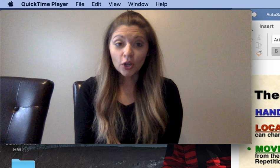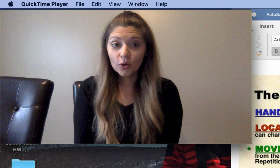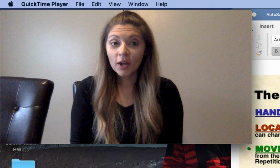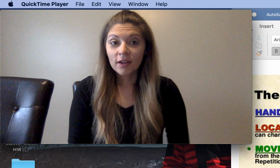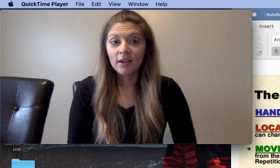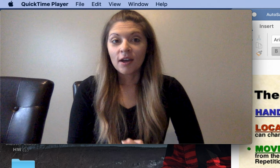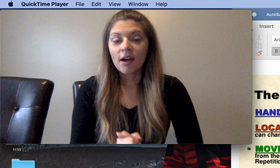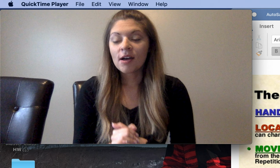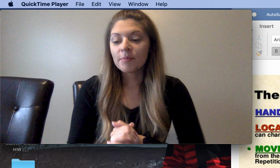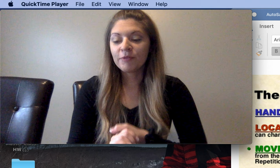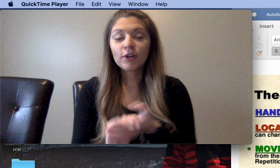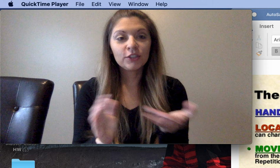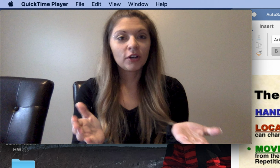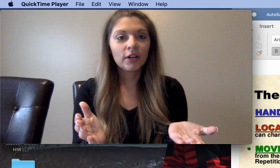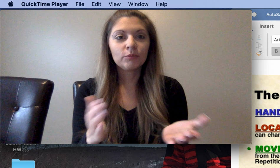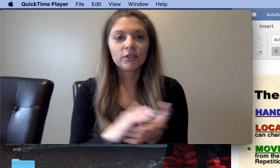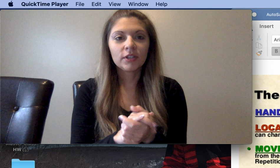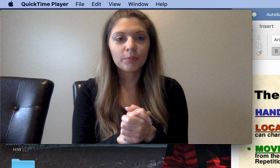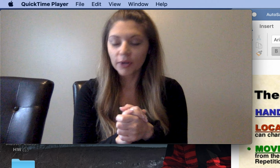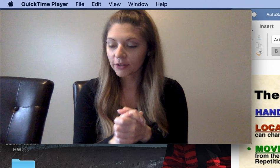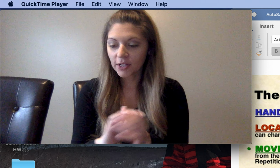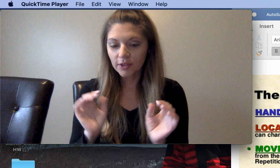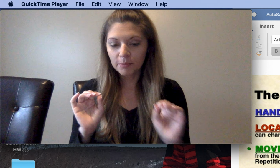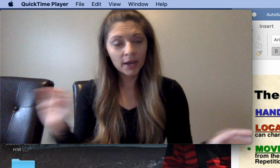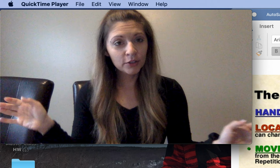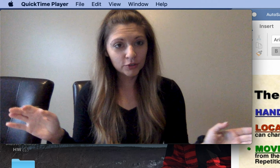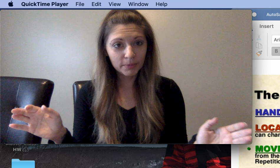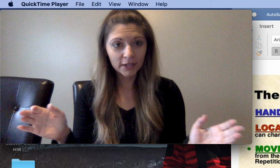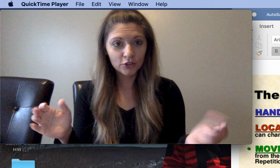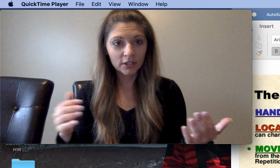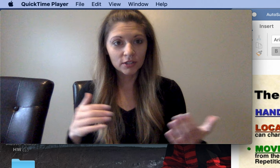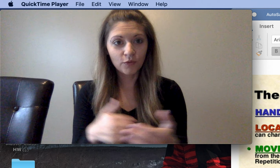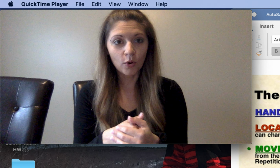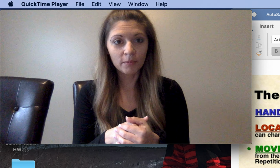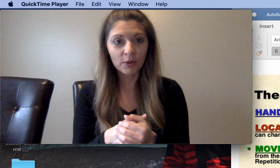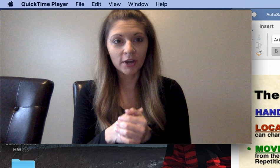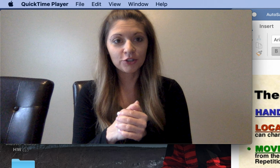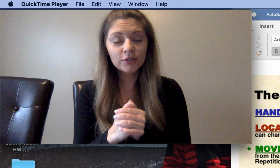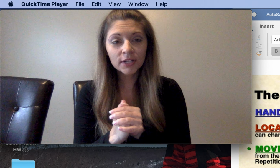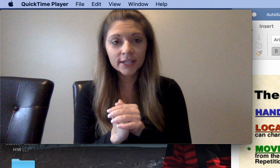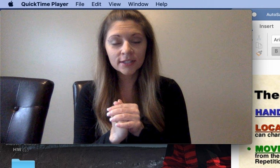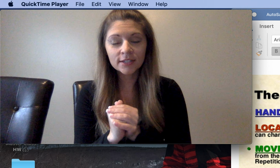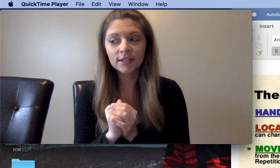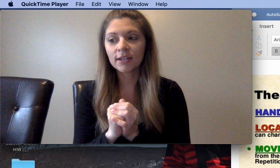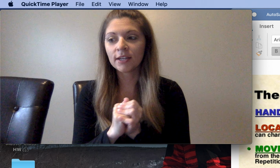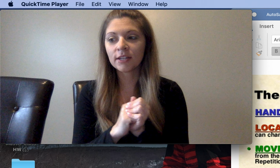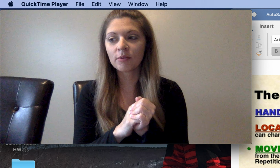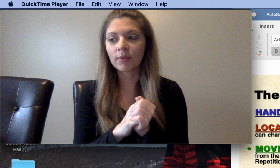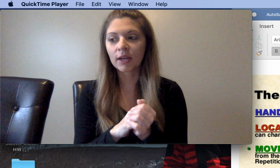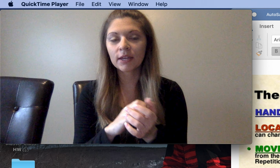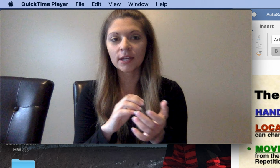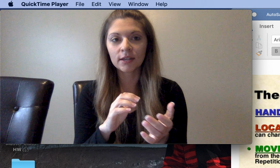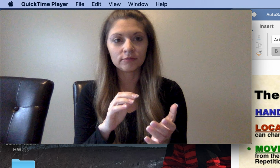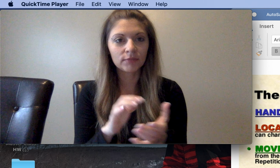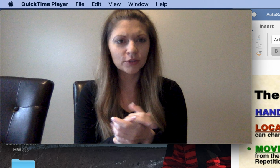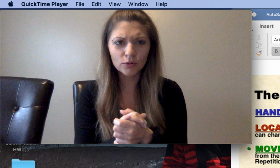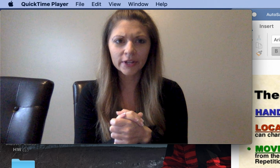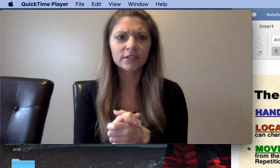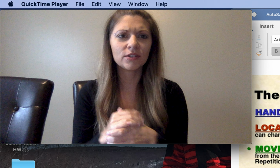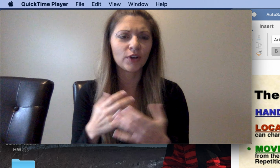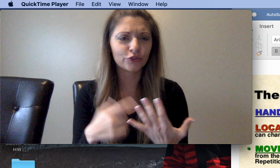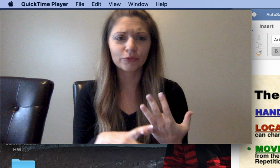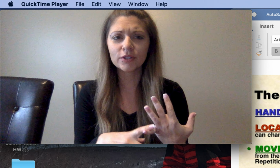Okay, so before I start, I'm just going to put out there that my YouTube page is for my YSU classes and my high